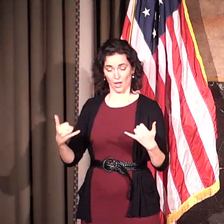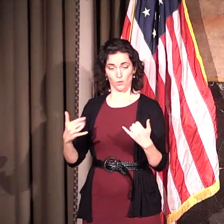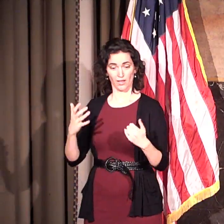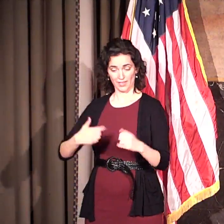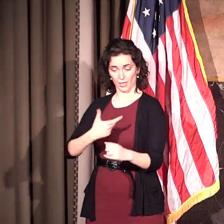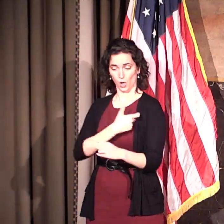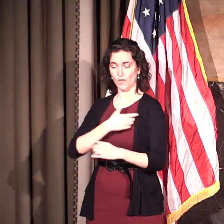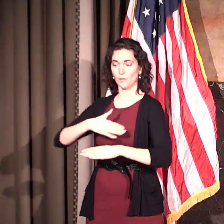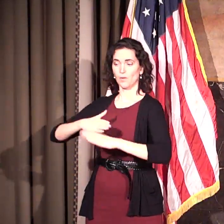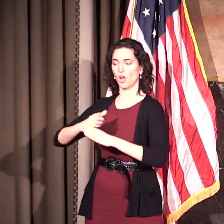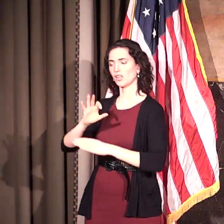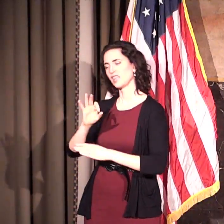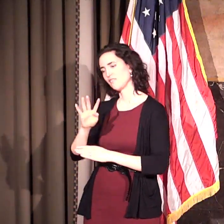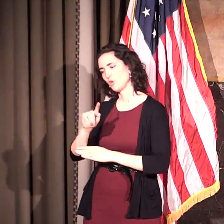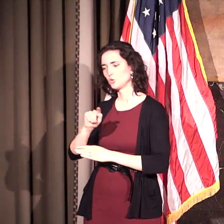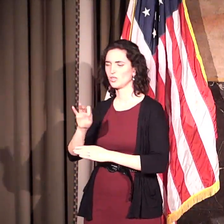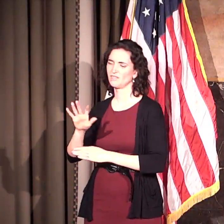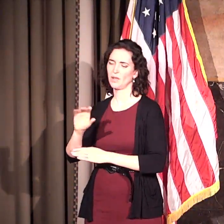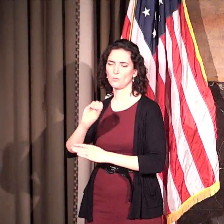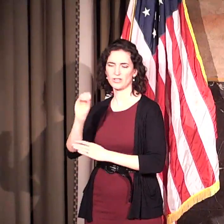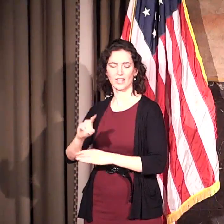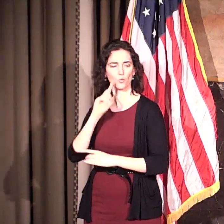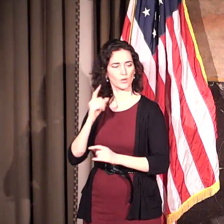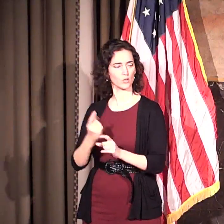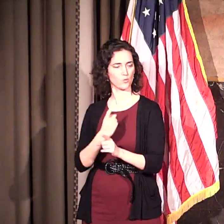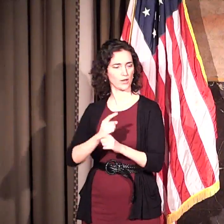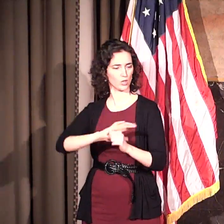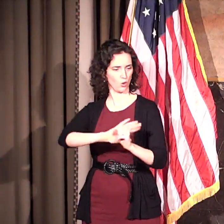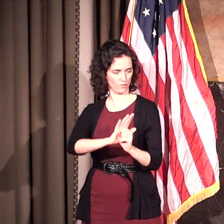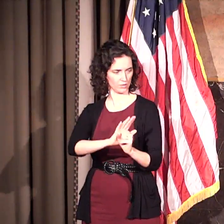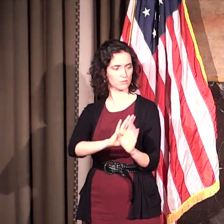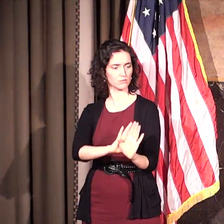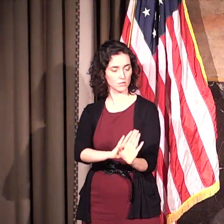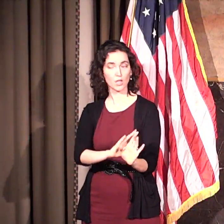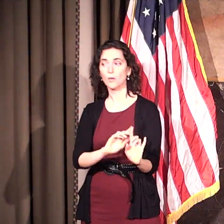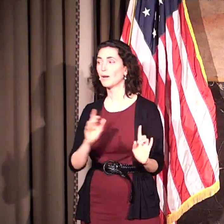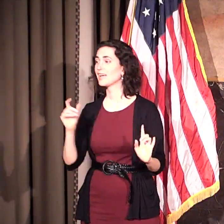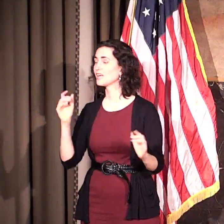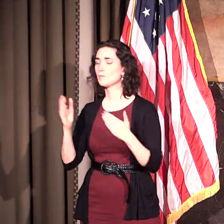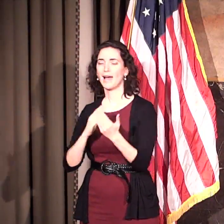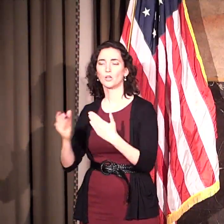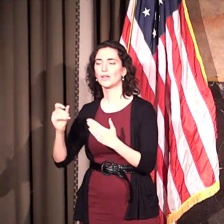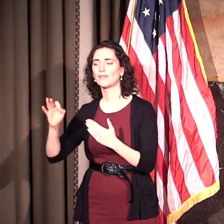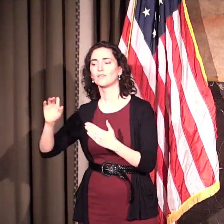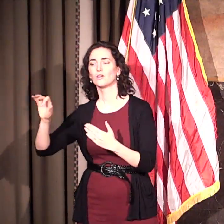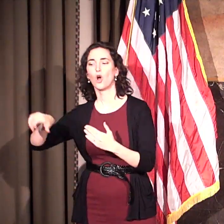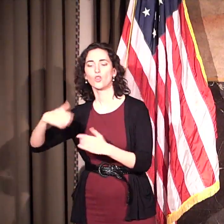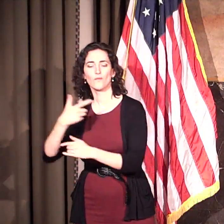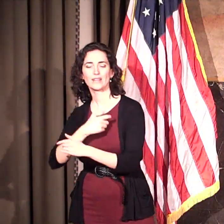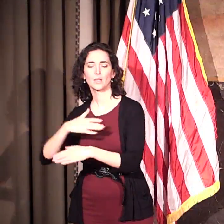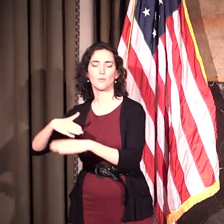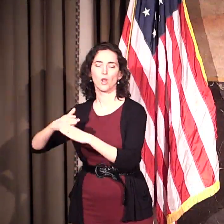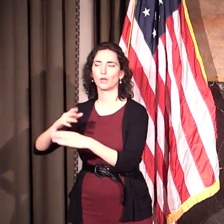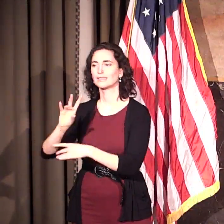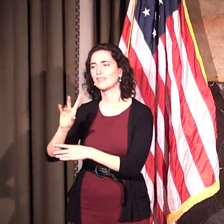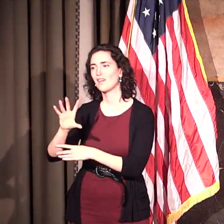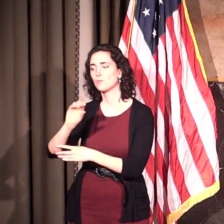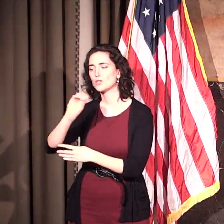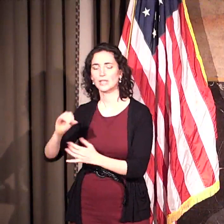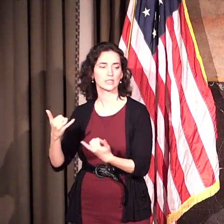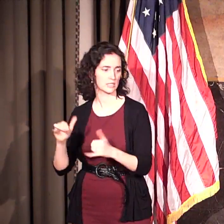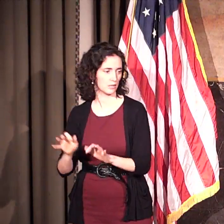strain, even if it's, I'm just going to make up a number, 70%, that's still significant. I mean, that's not something